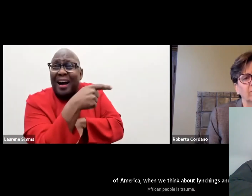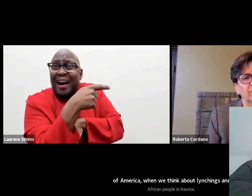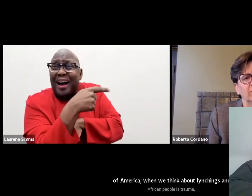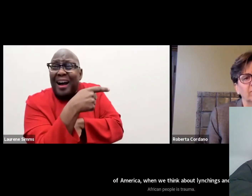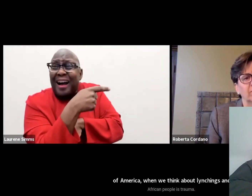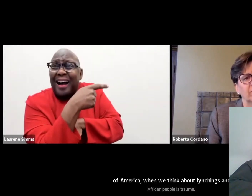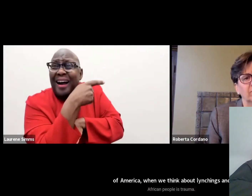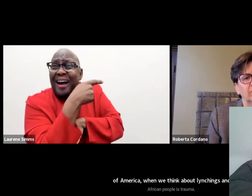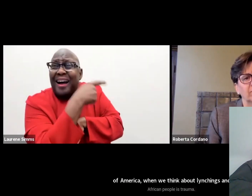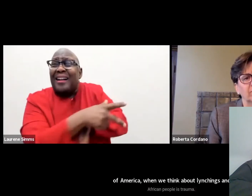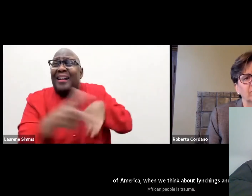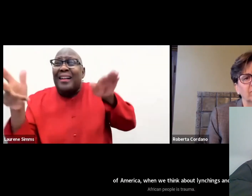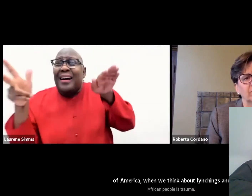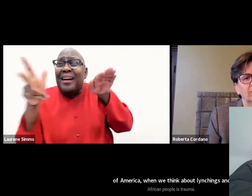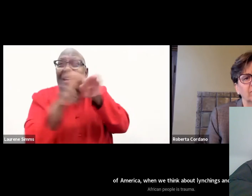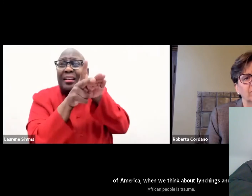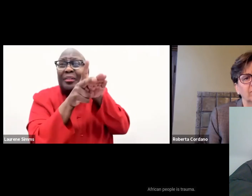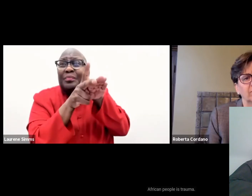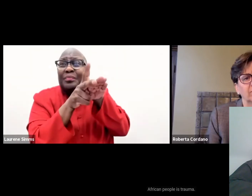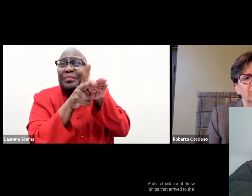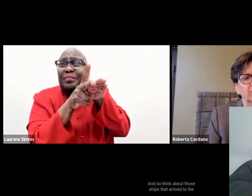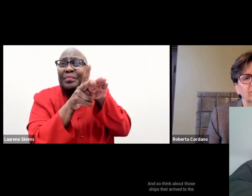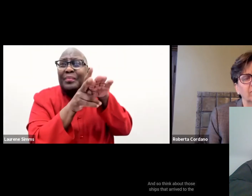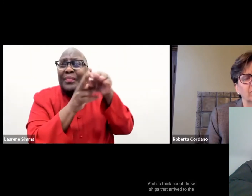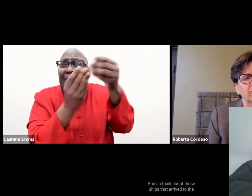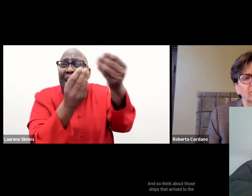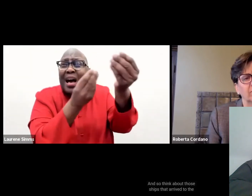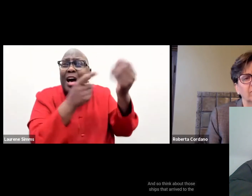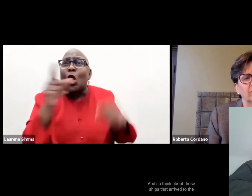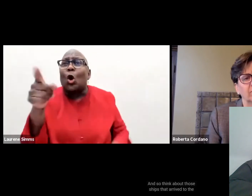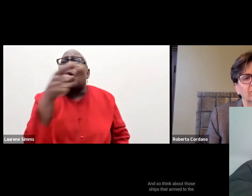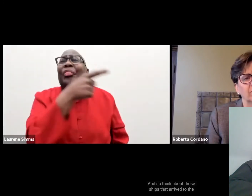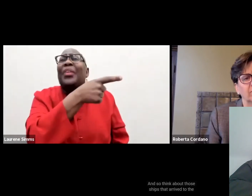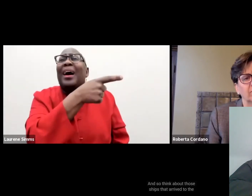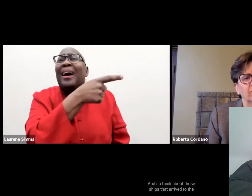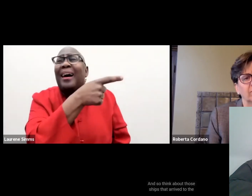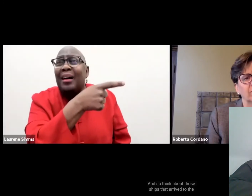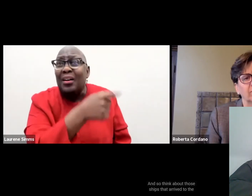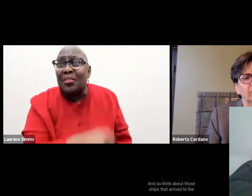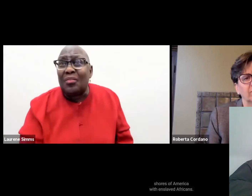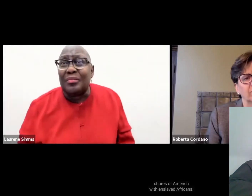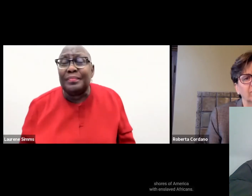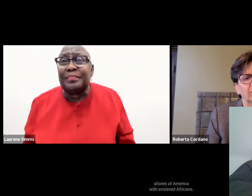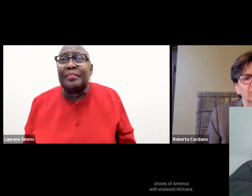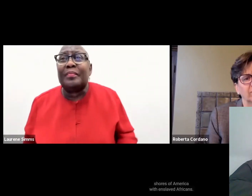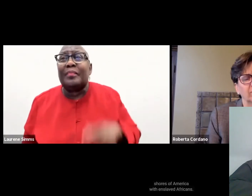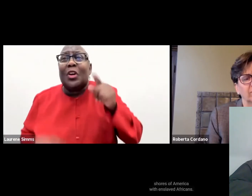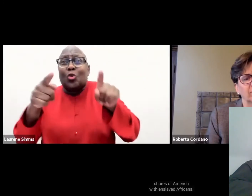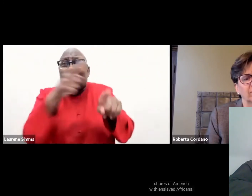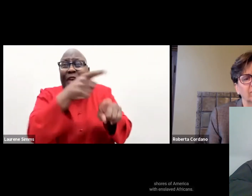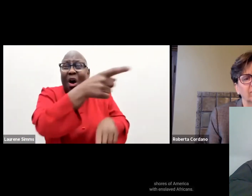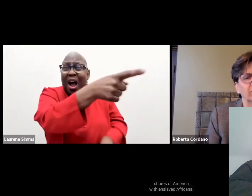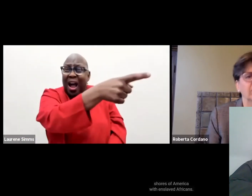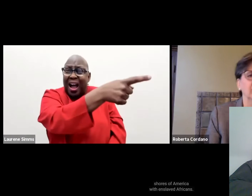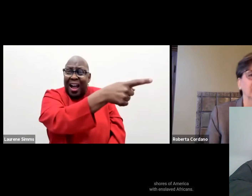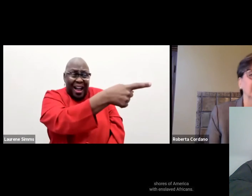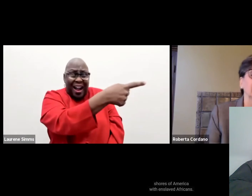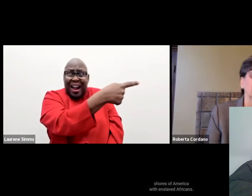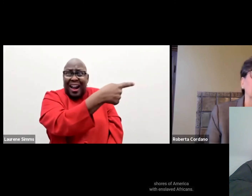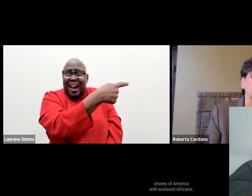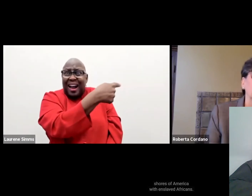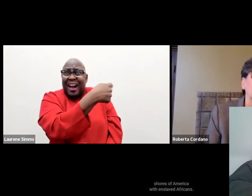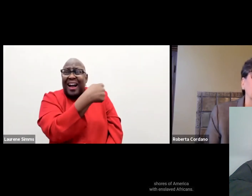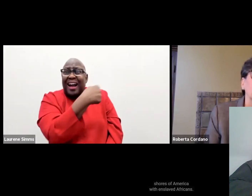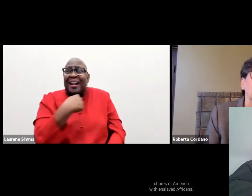DNA from our ancestors, African American people who had trauma. And to think about those stories of America